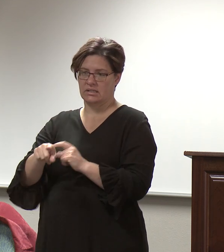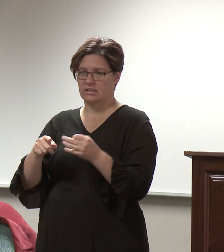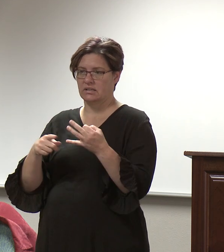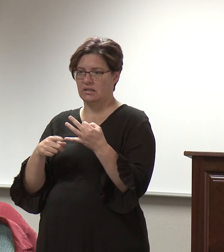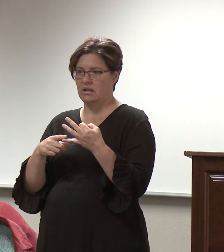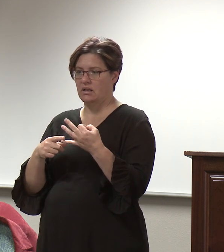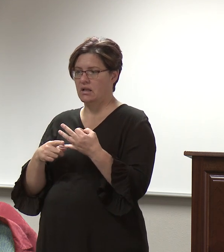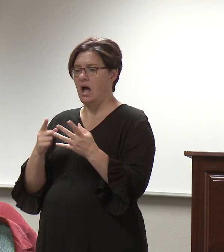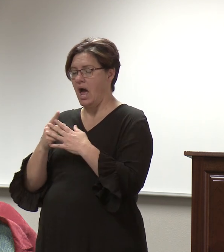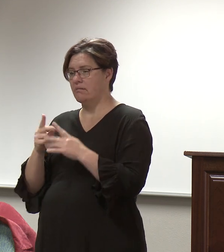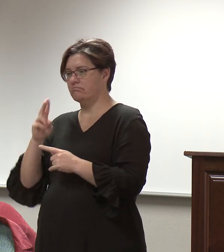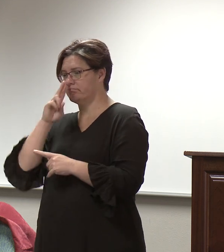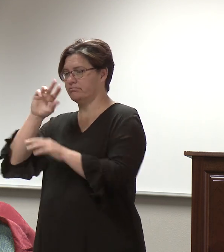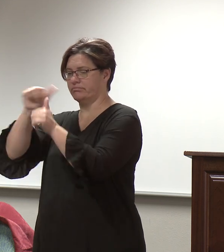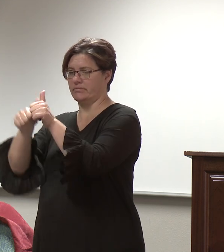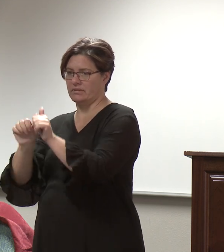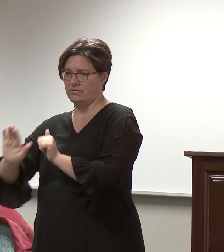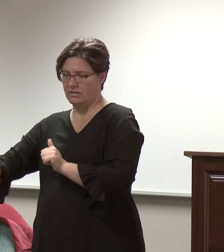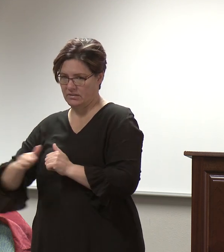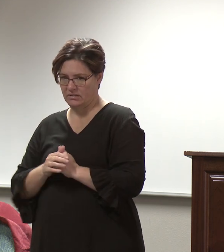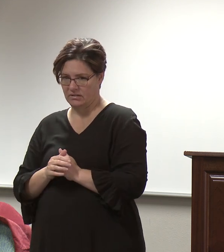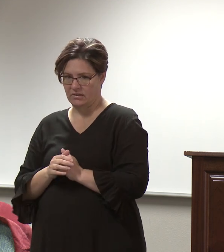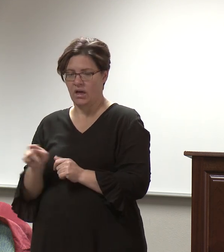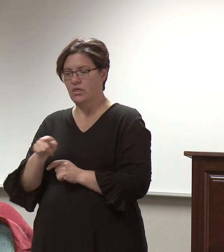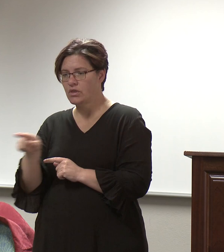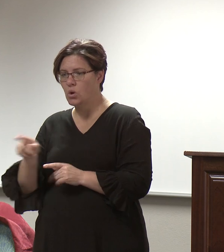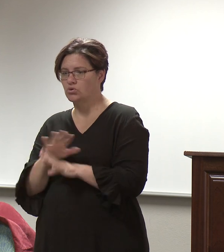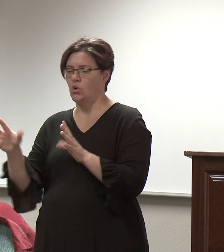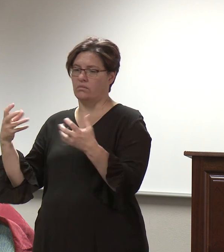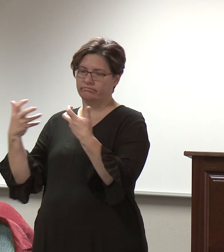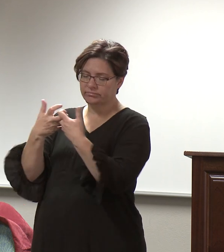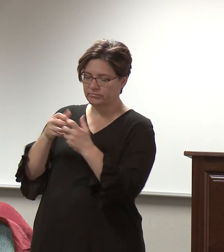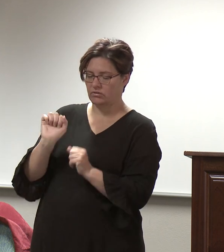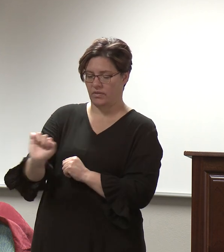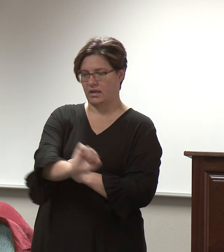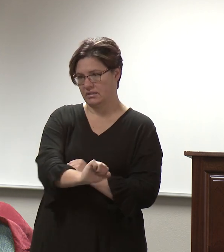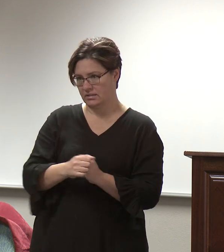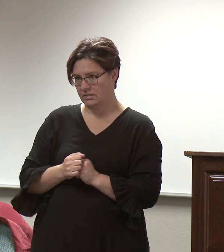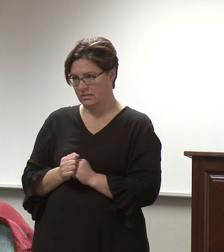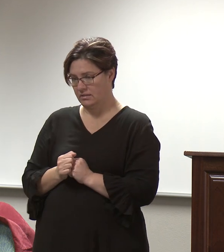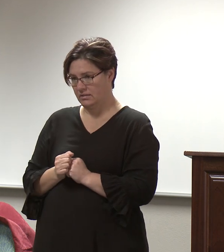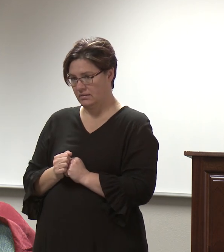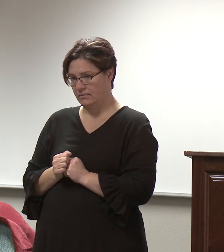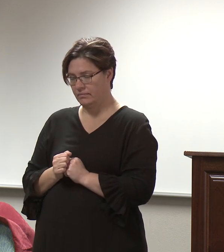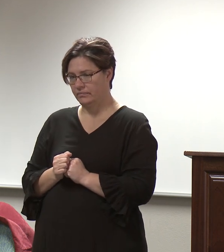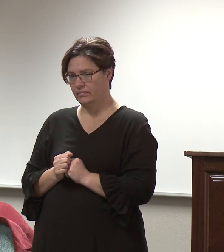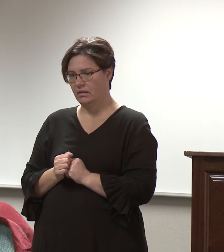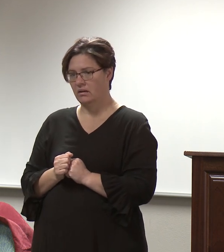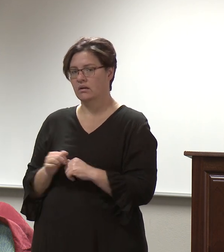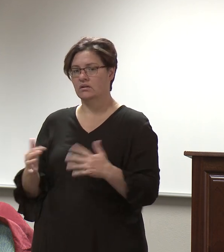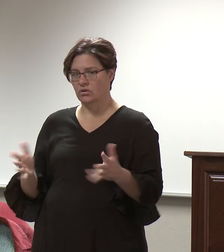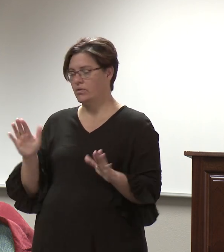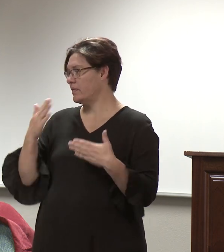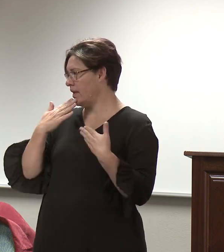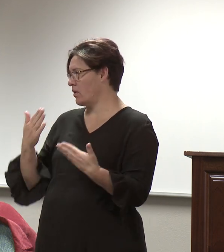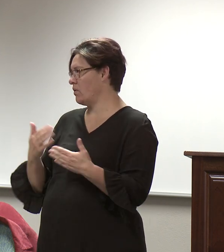the uncivil civil society, society of those that do not belong, that are on social fascism. So Sajai knew that.